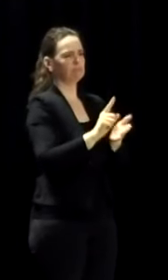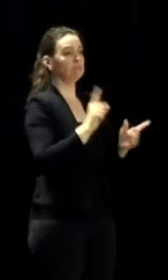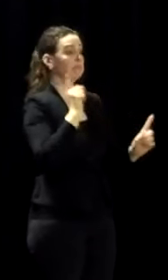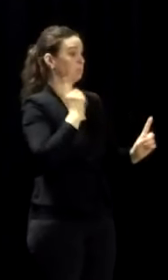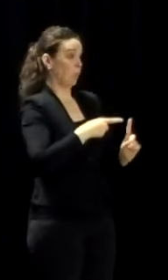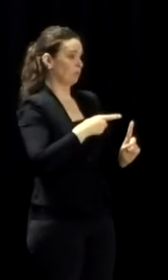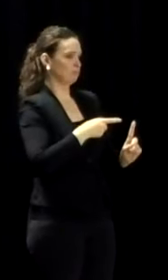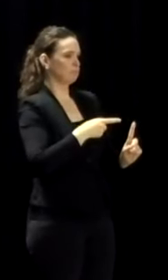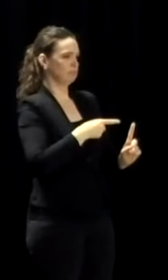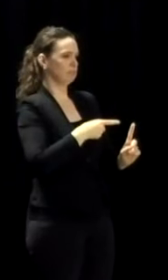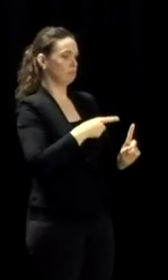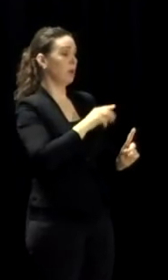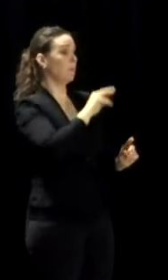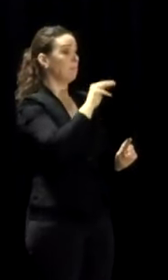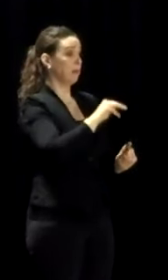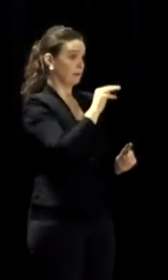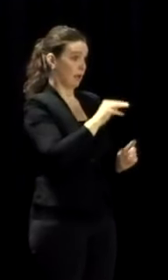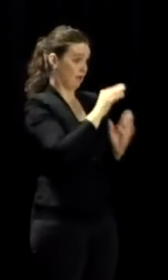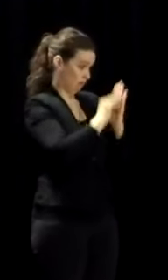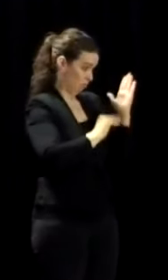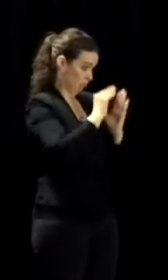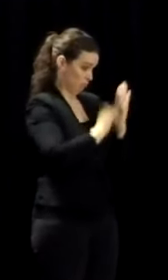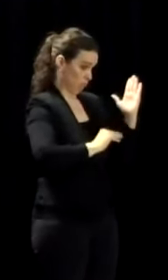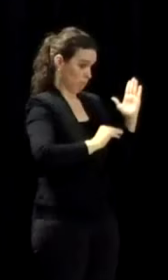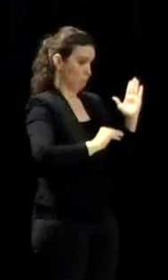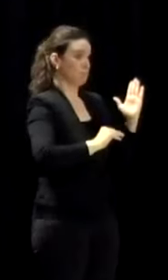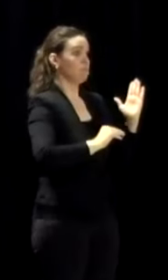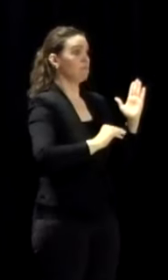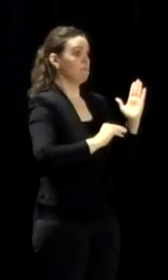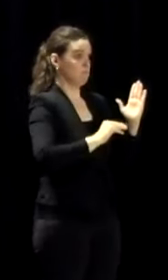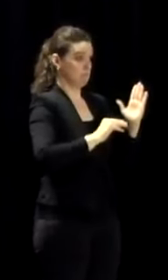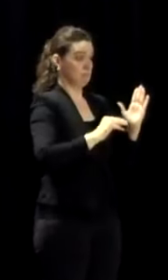week. We'll get an update out as soon as possible.